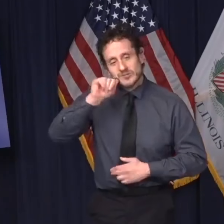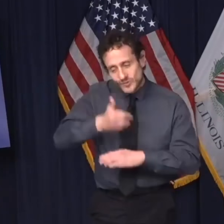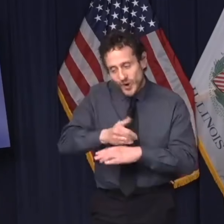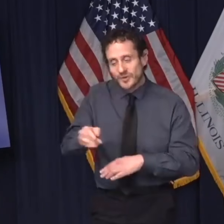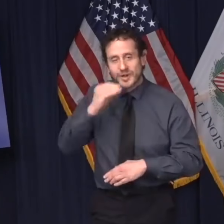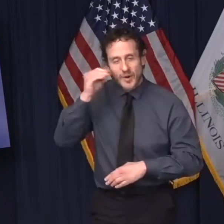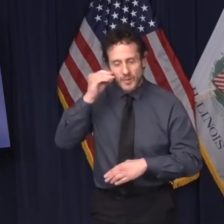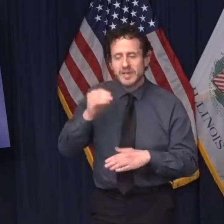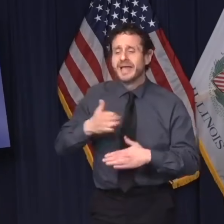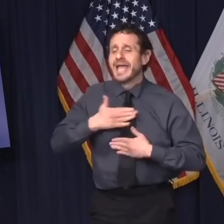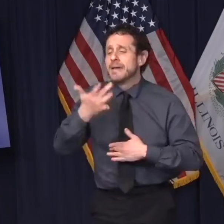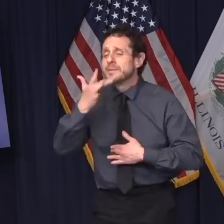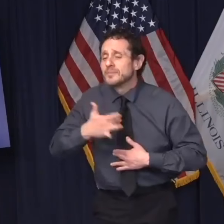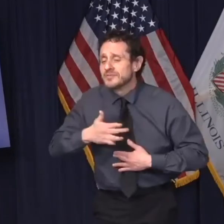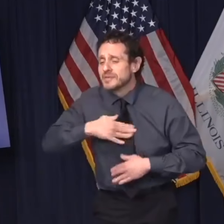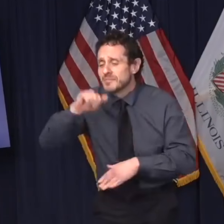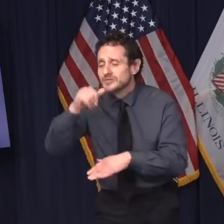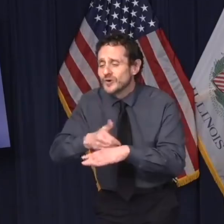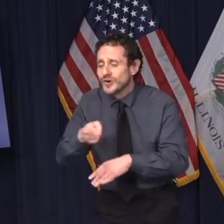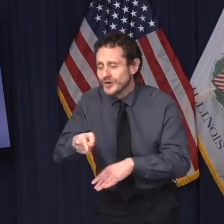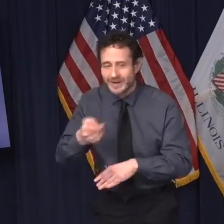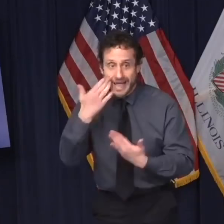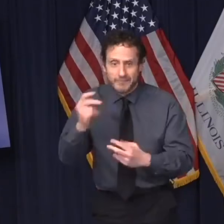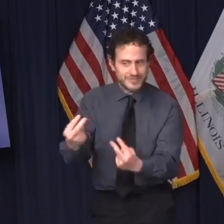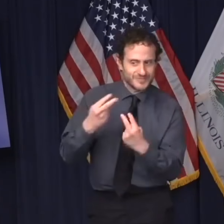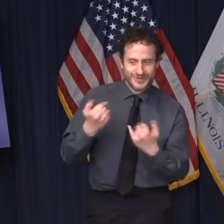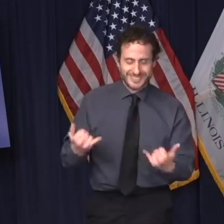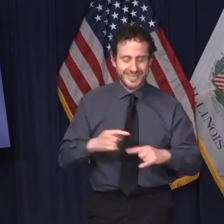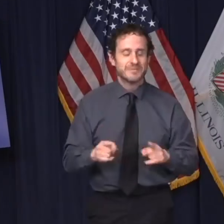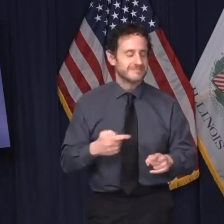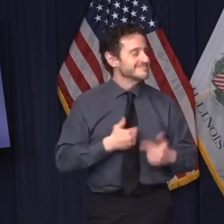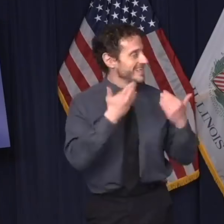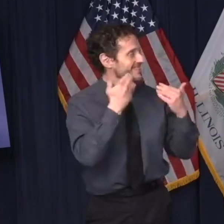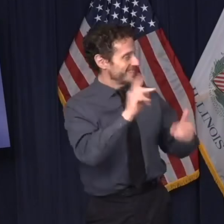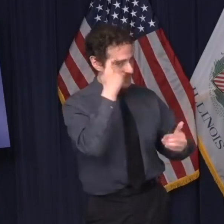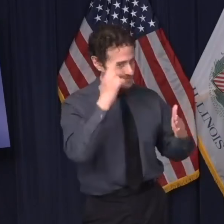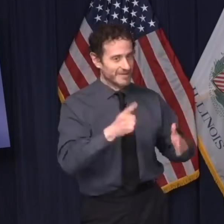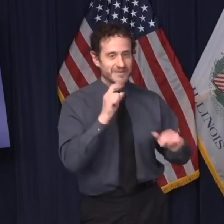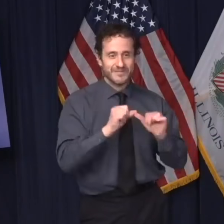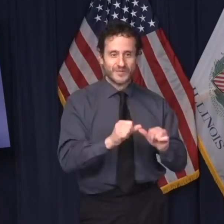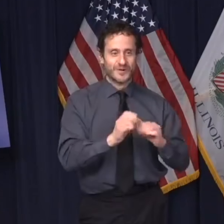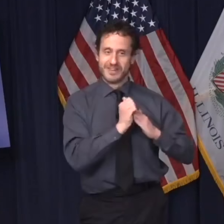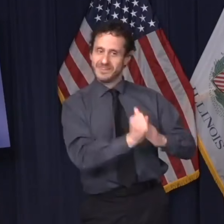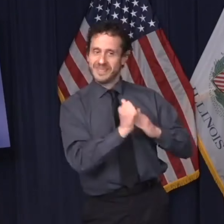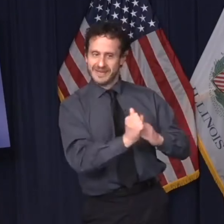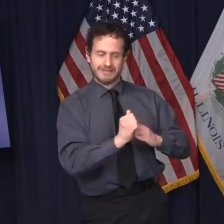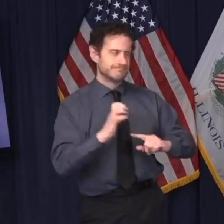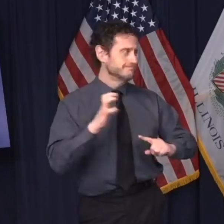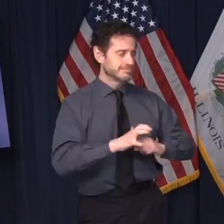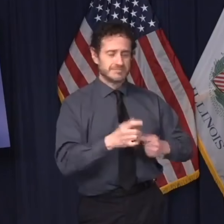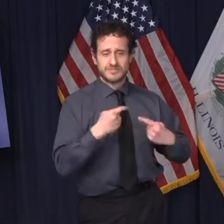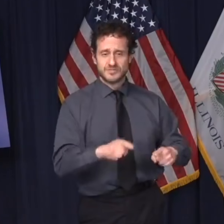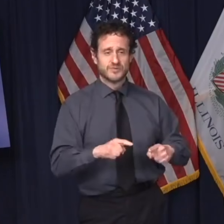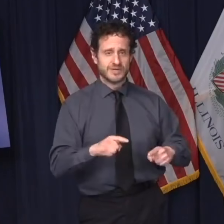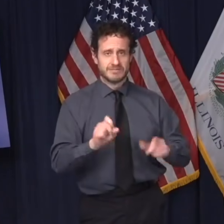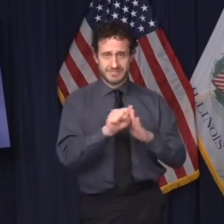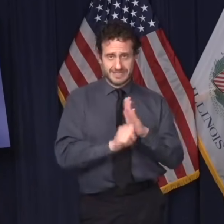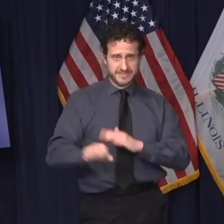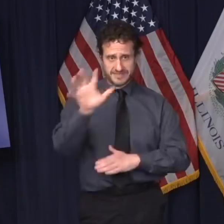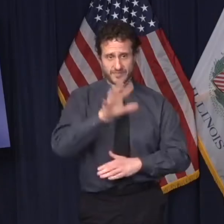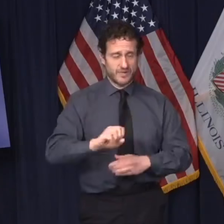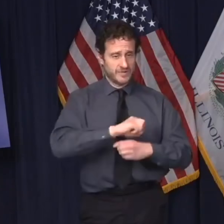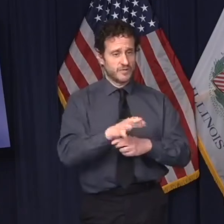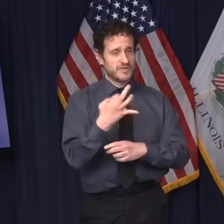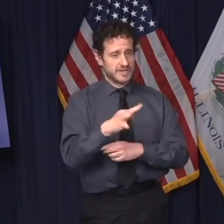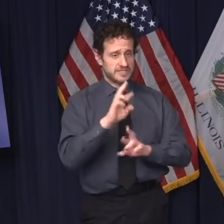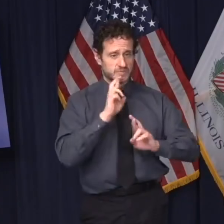don't even know if she's watching. But I thank Governor Pritzker for his continued leadership during the statewide COVID-19 response. He's